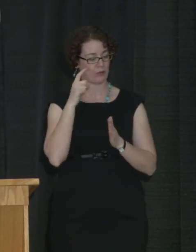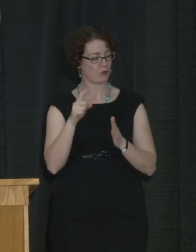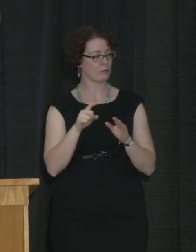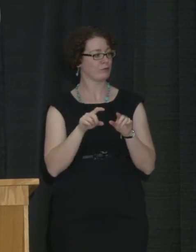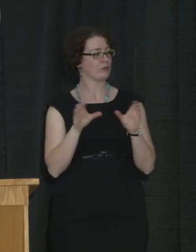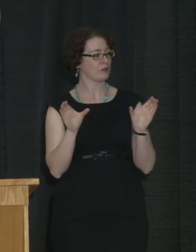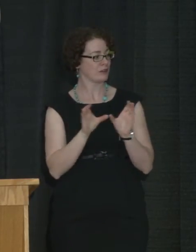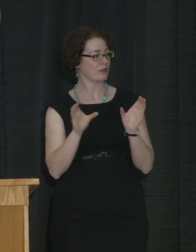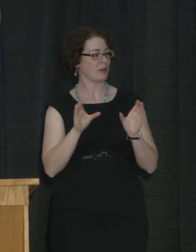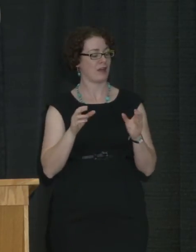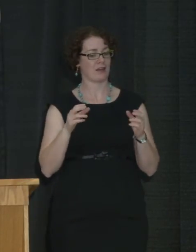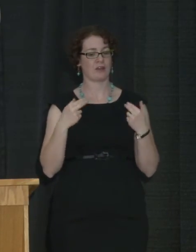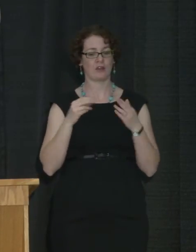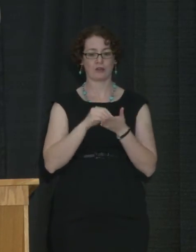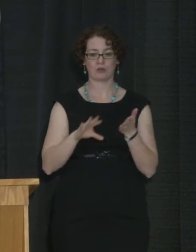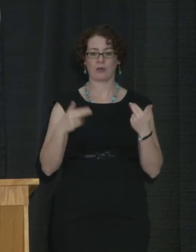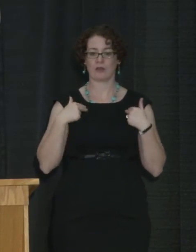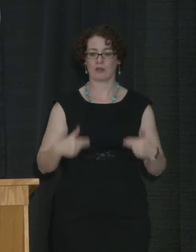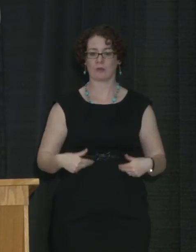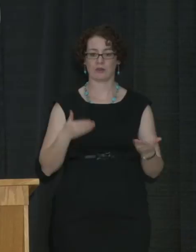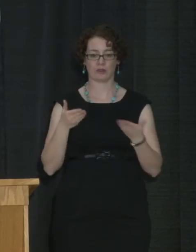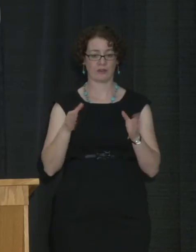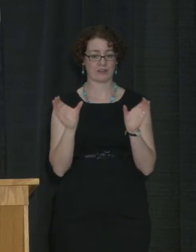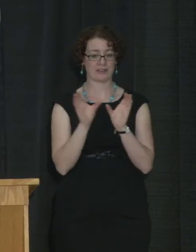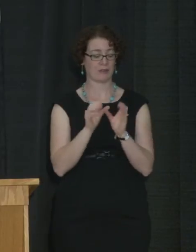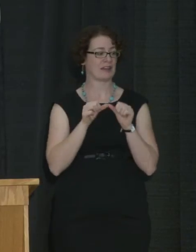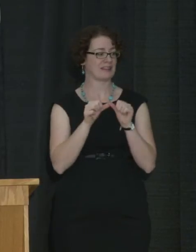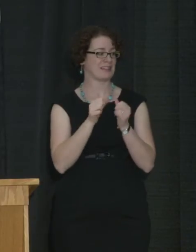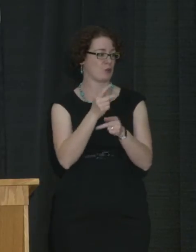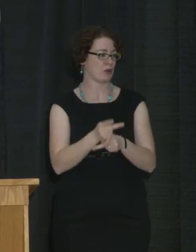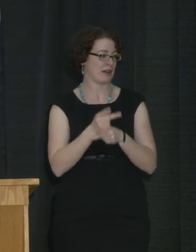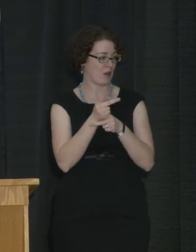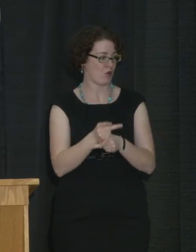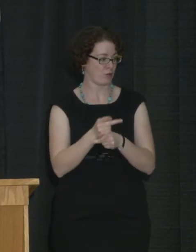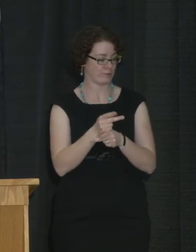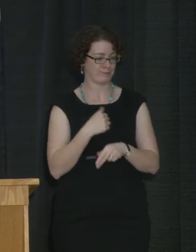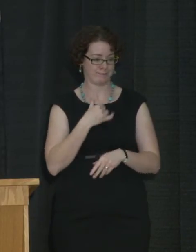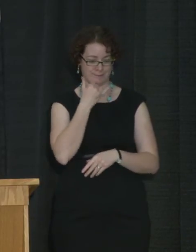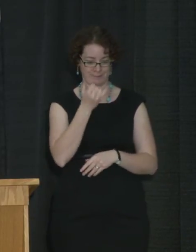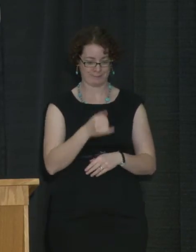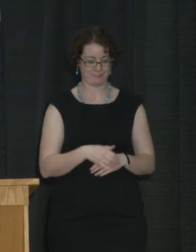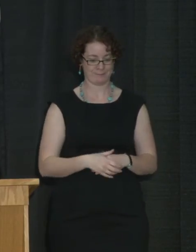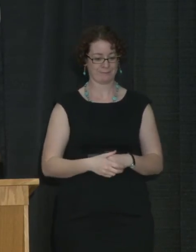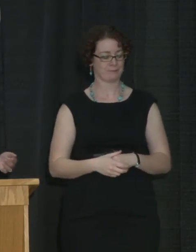credentials in the School of Health and Human Services for the Certificate in Continuing Care.